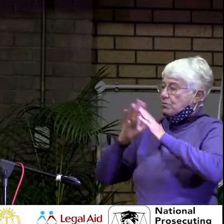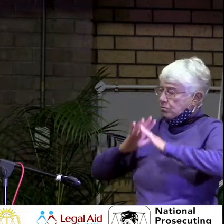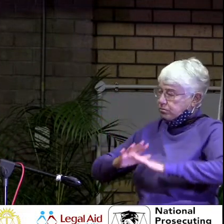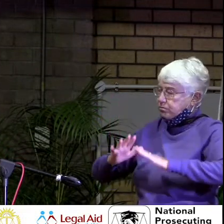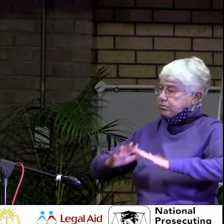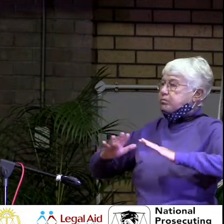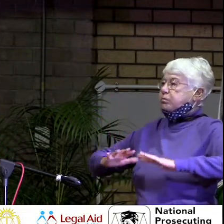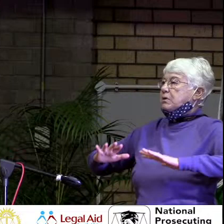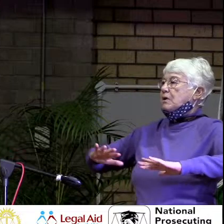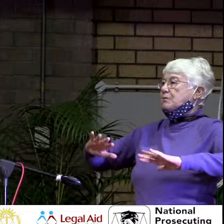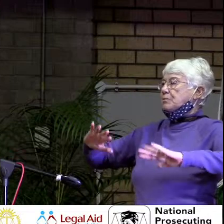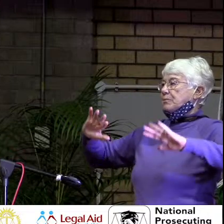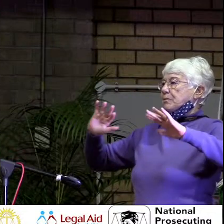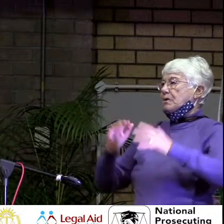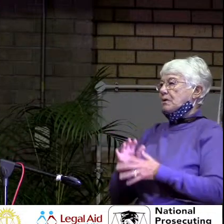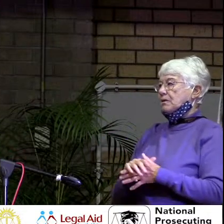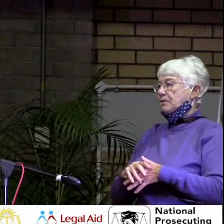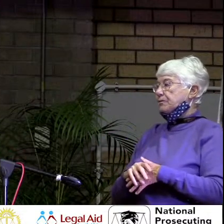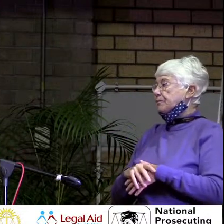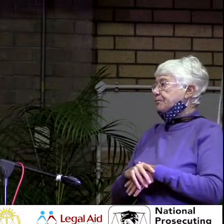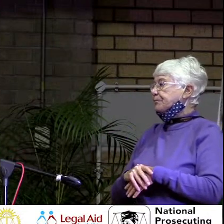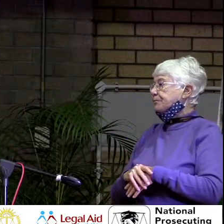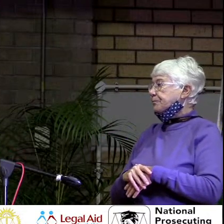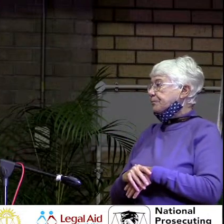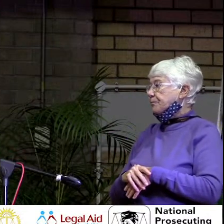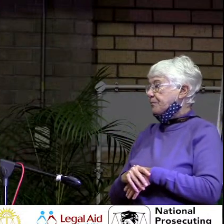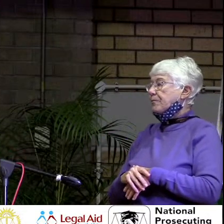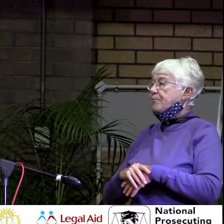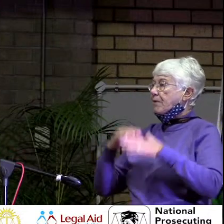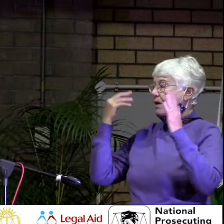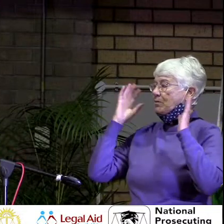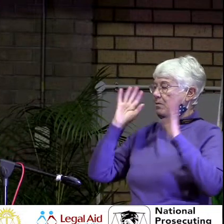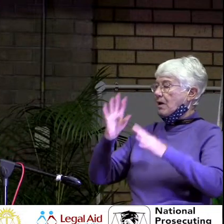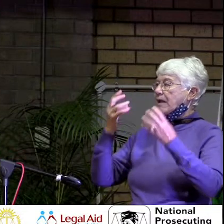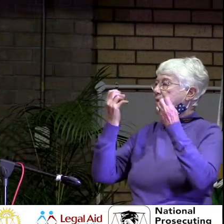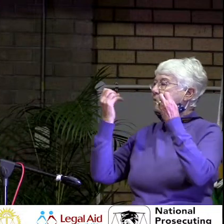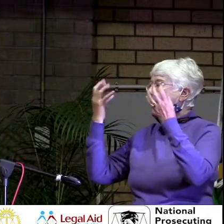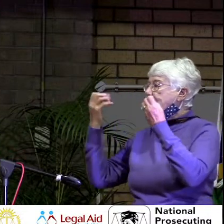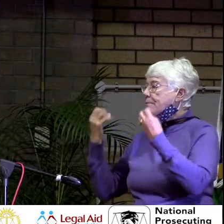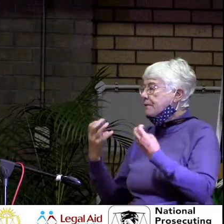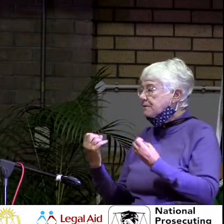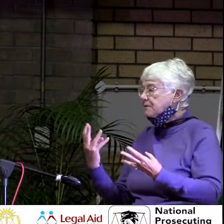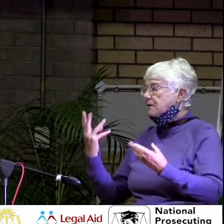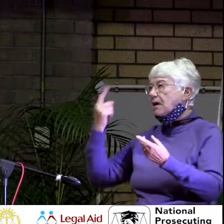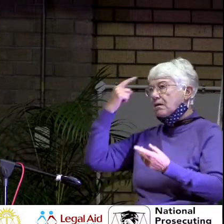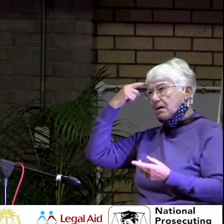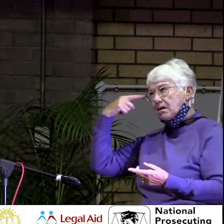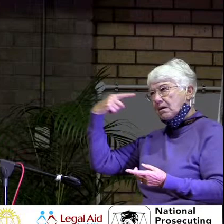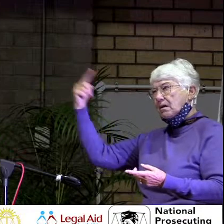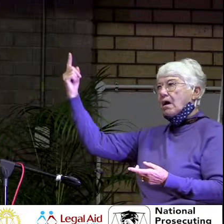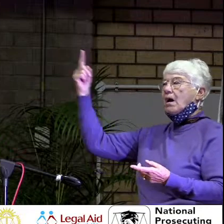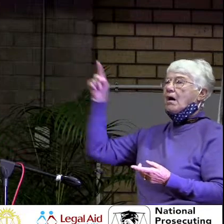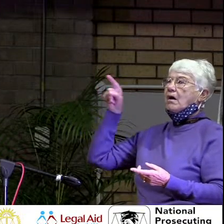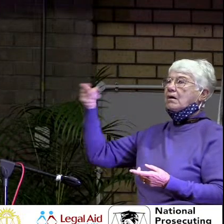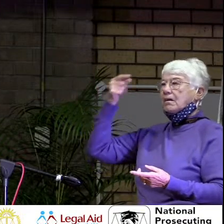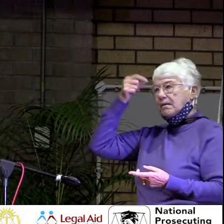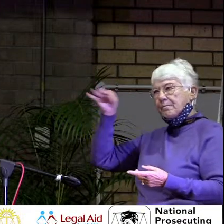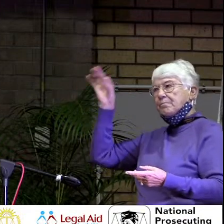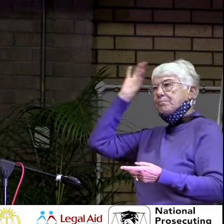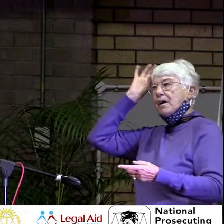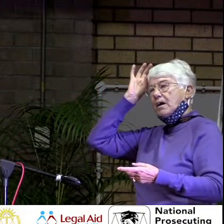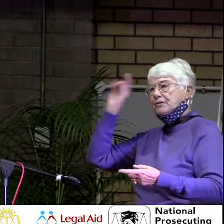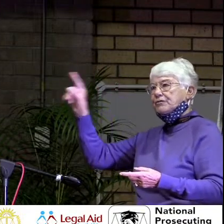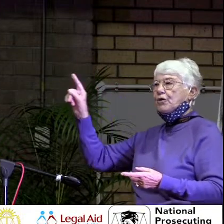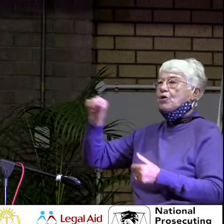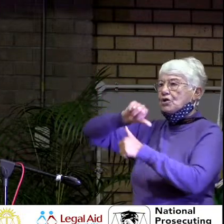137 that were reported to the Department of Social Development. Now, in January this year,